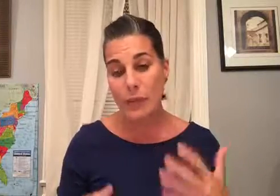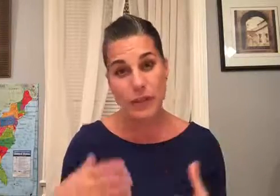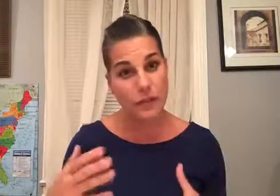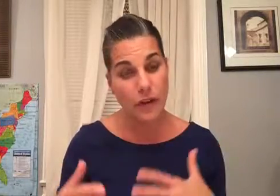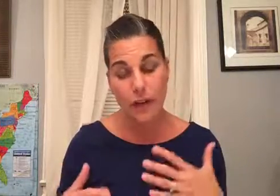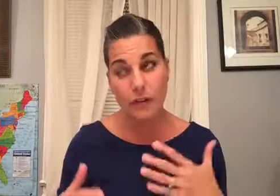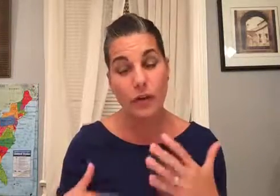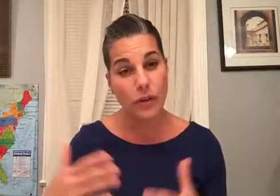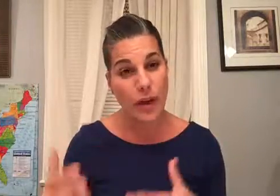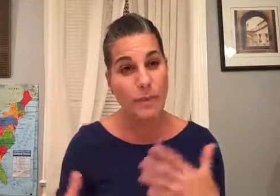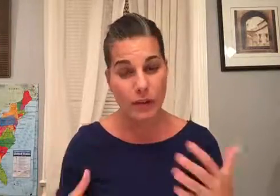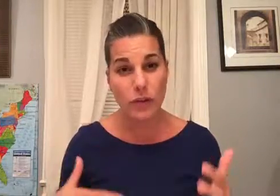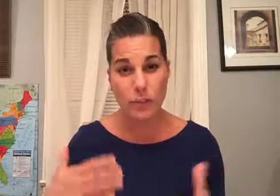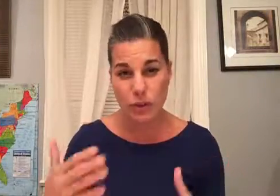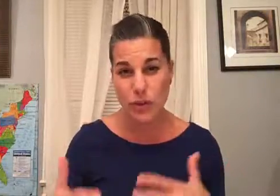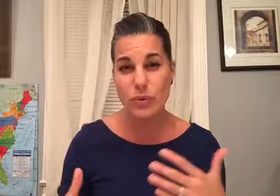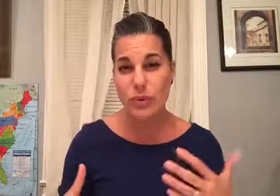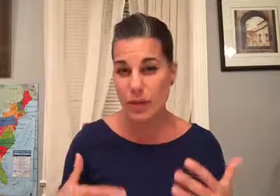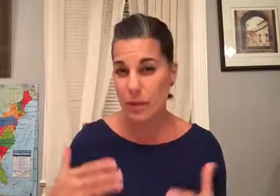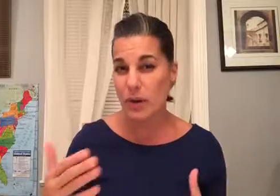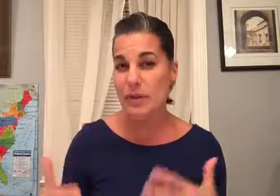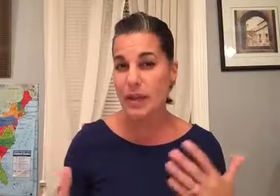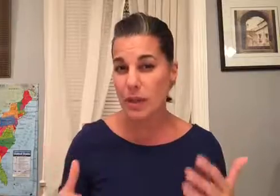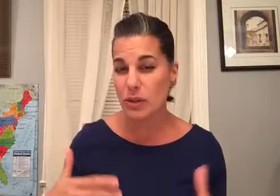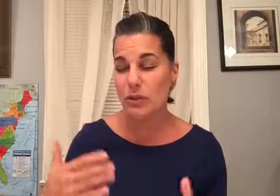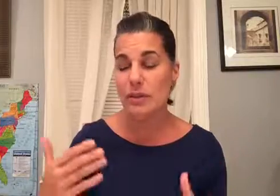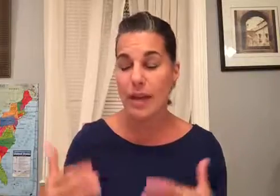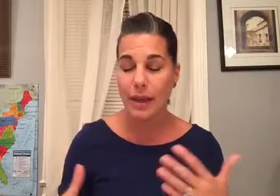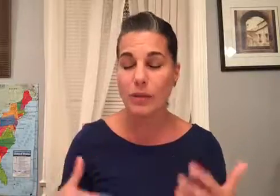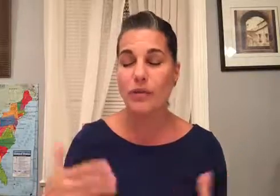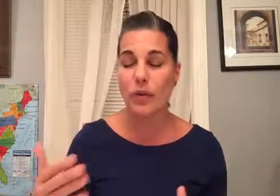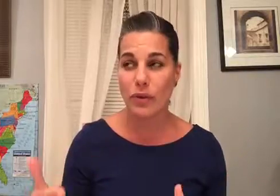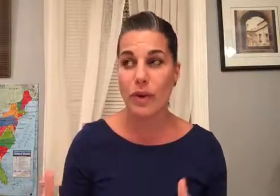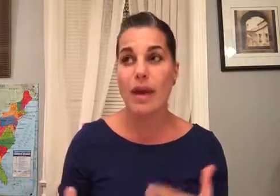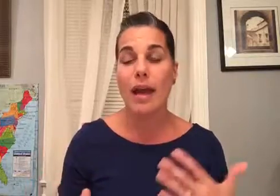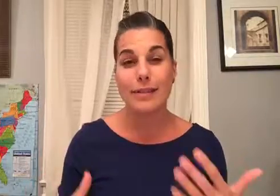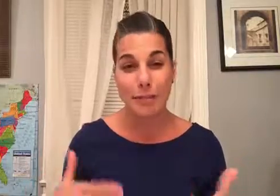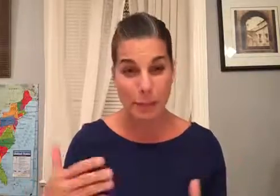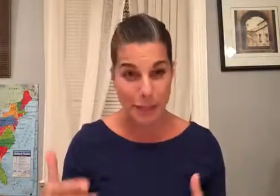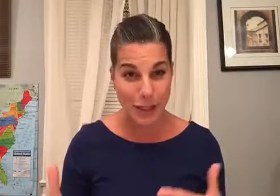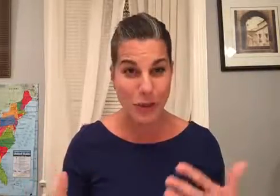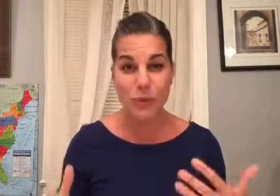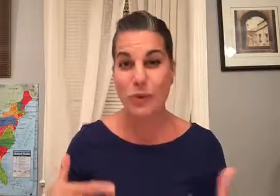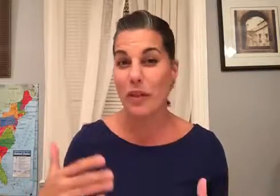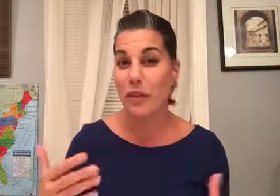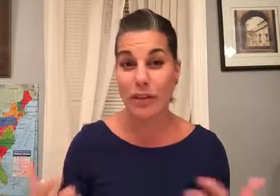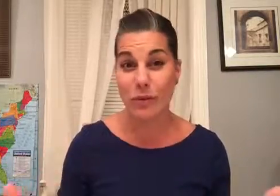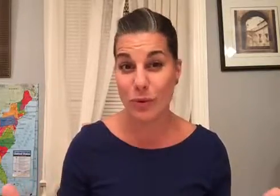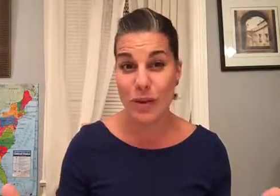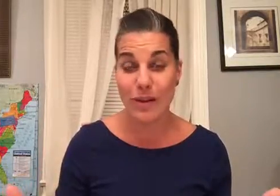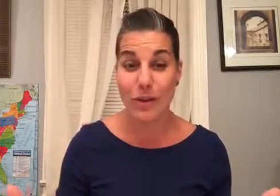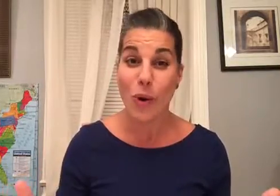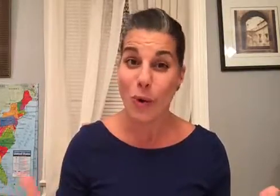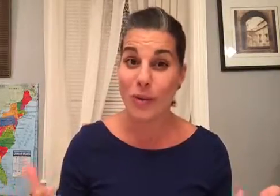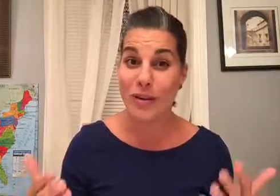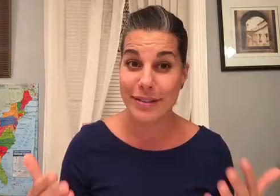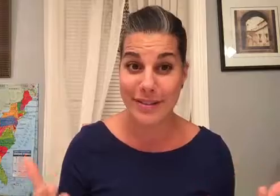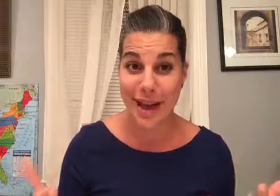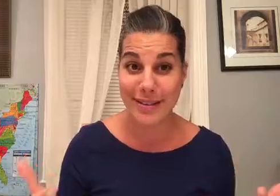language further, and if you pursue studying American Sign Language further, and deaf people meet you, I'm sure that they'll give you your own sign